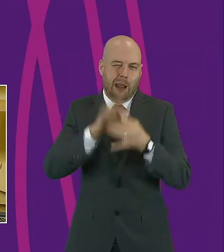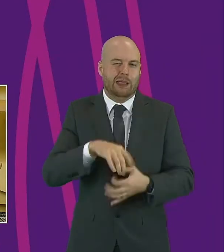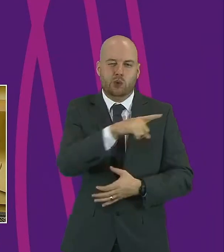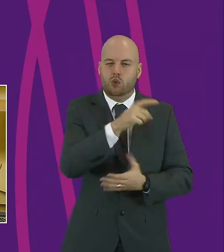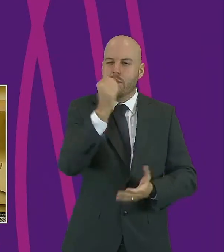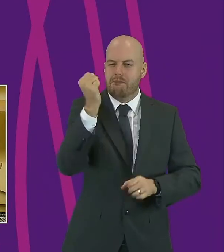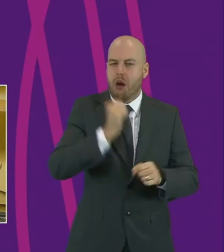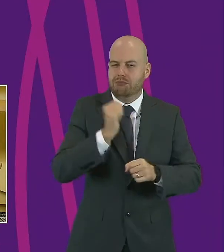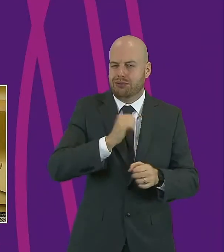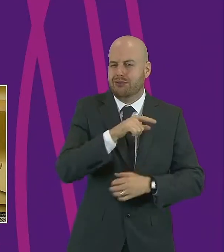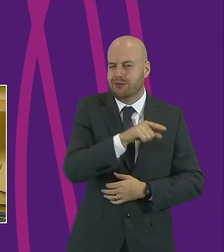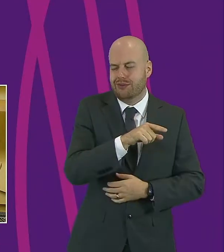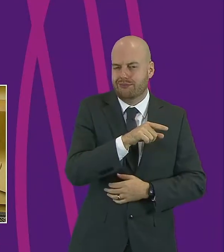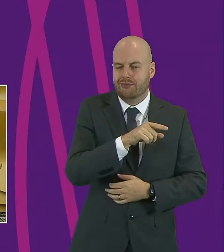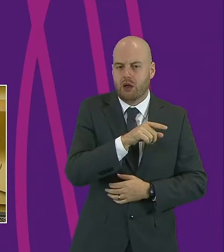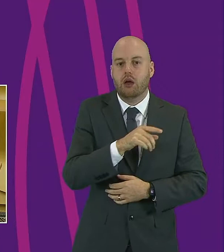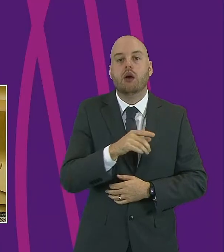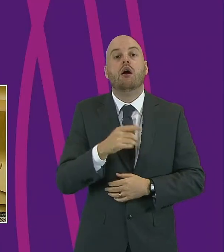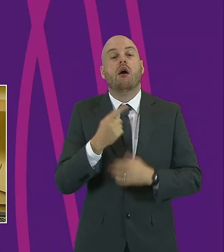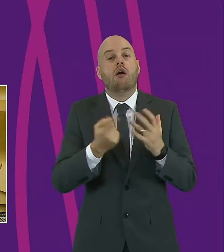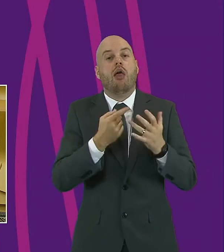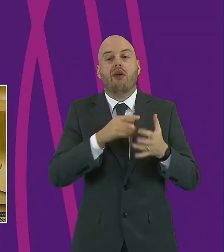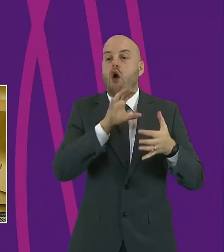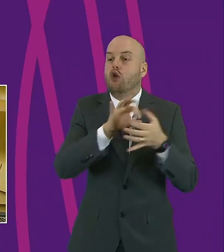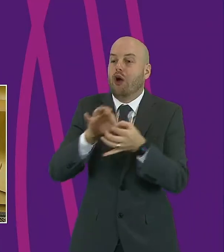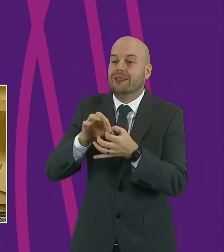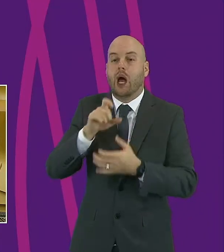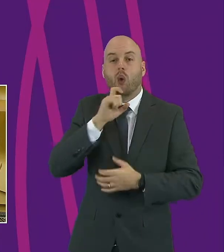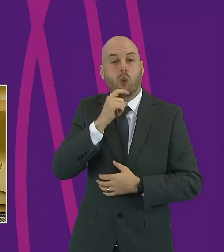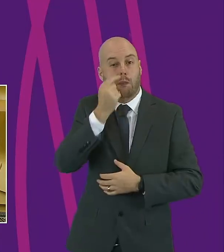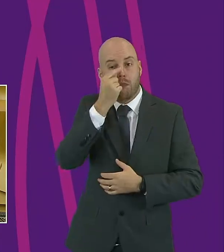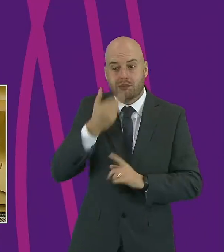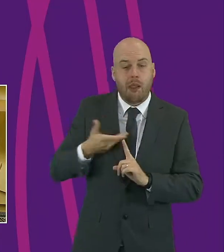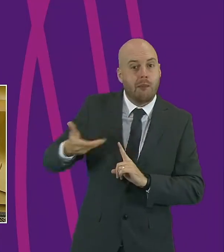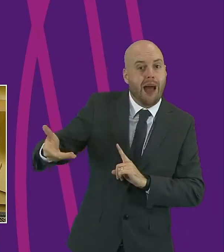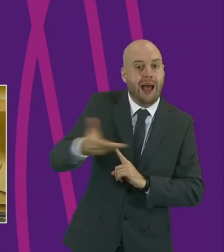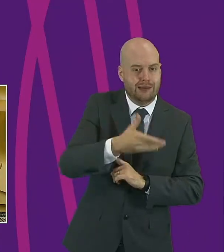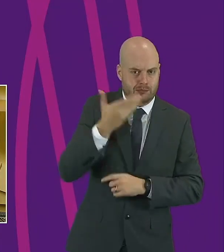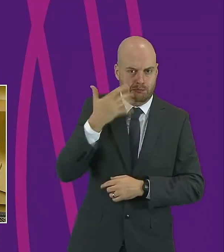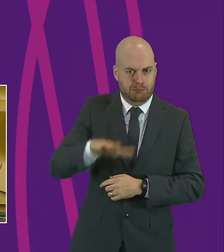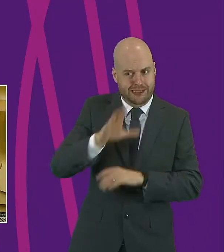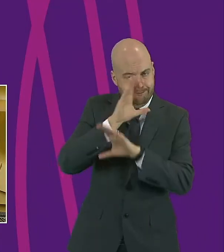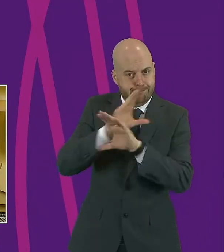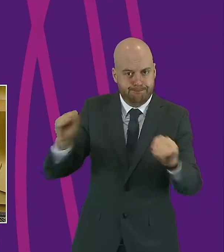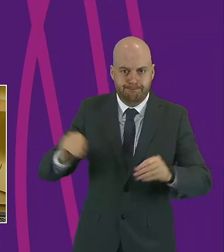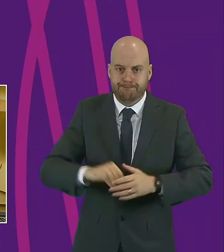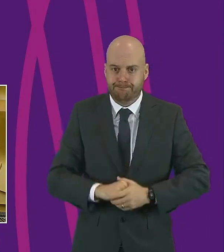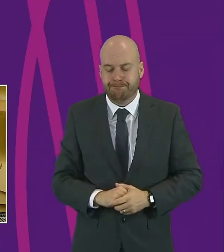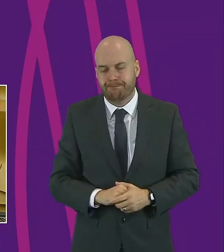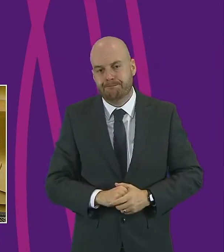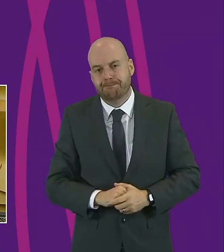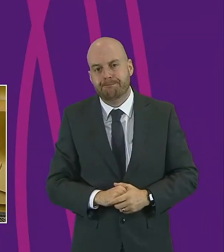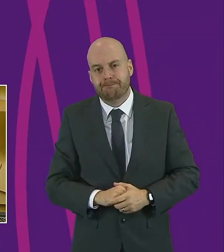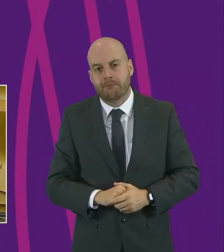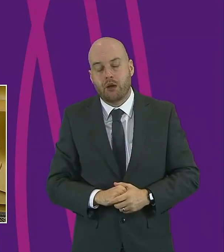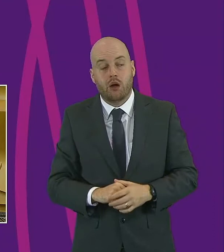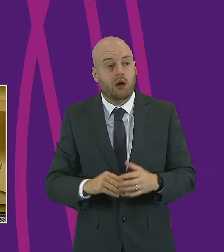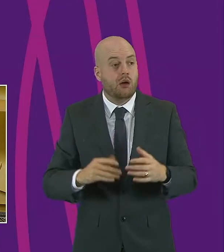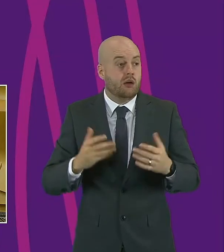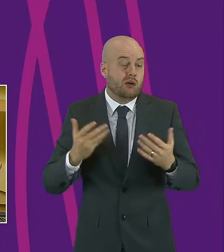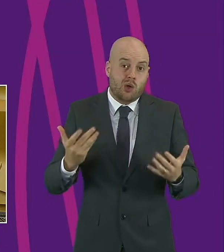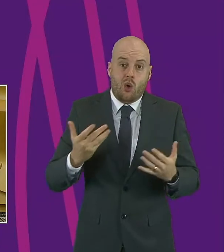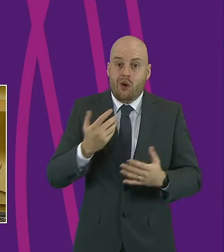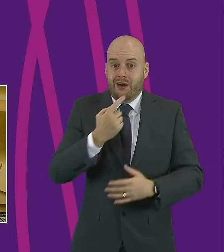1,185 contacts have now been identified from those 237 cases. As I said yesterday, there is evidence now that the